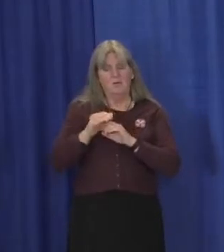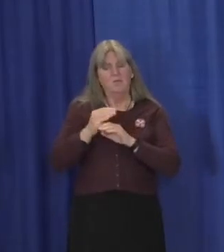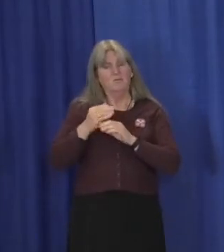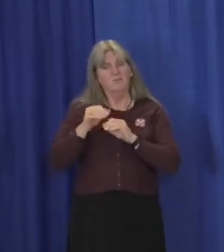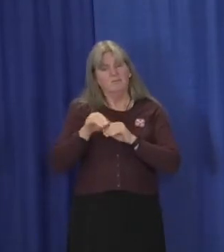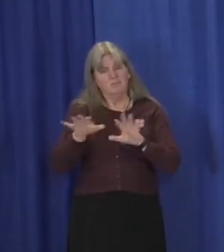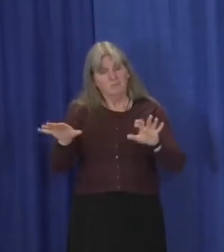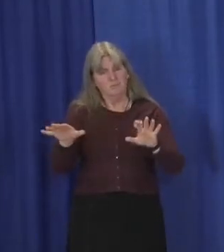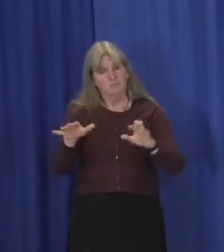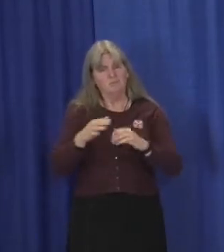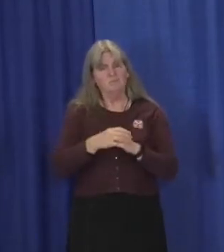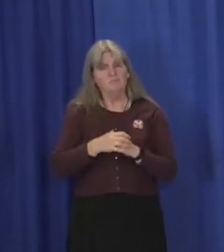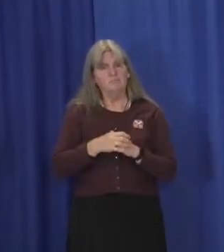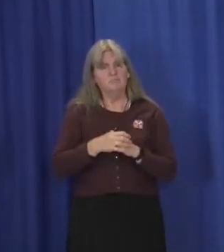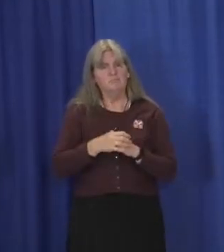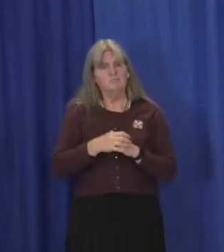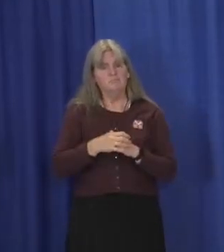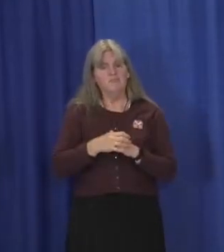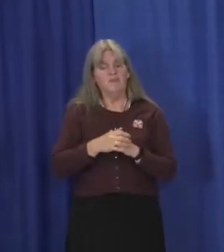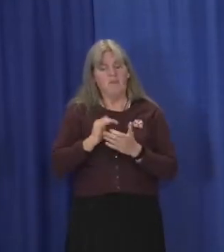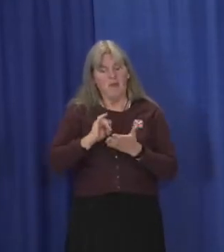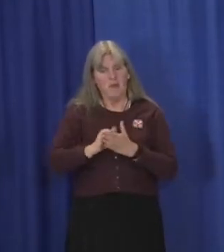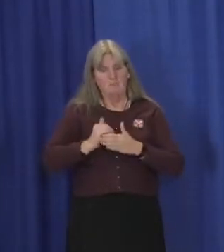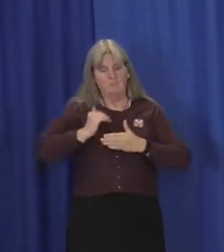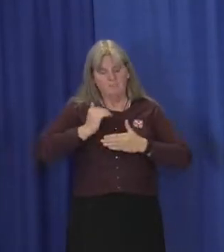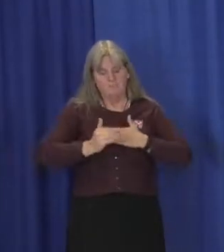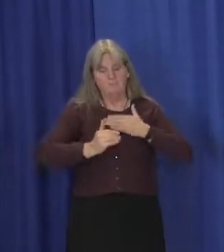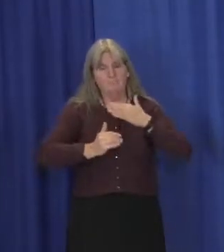who are vulnerable are the ways that we will move forward.